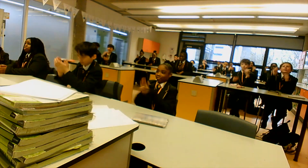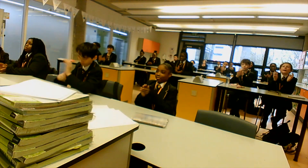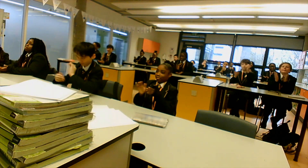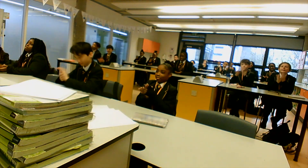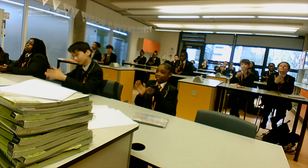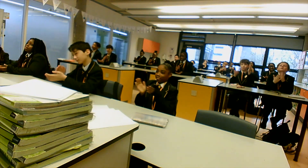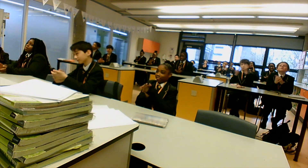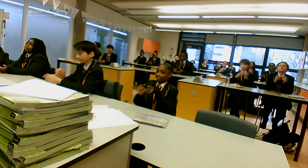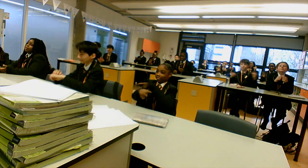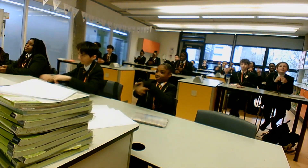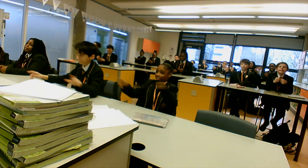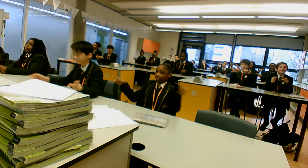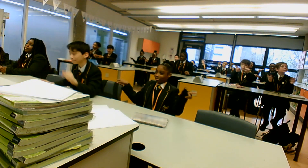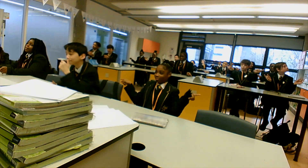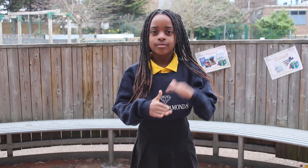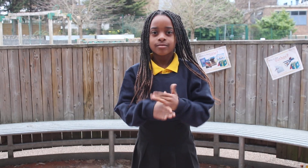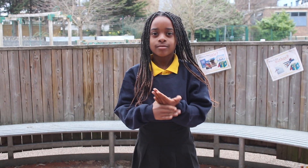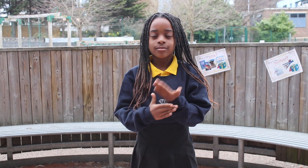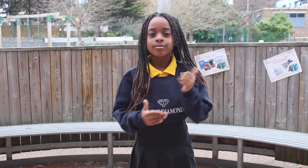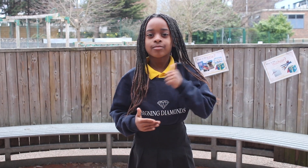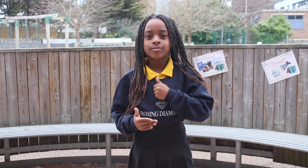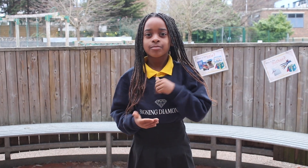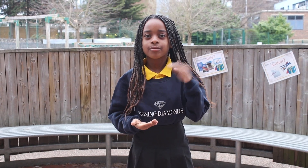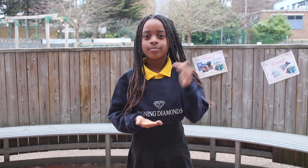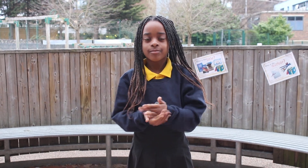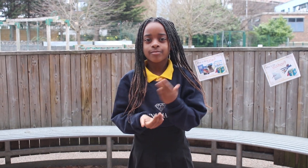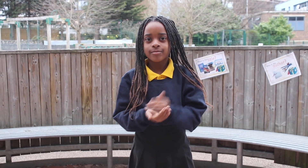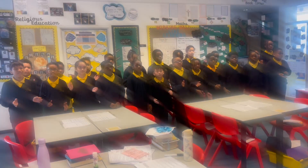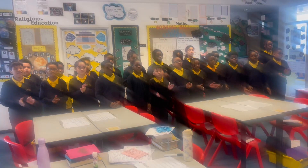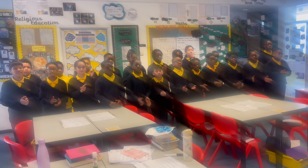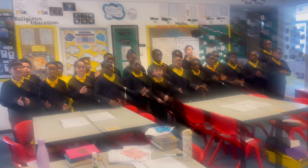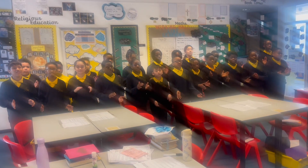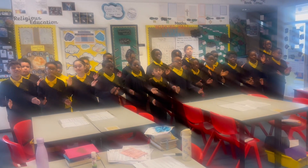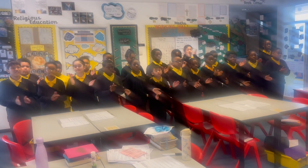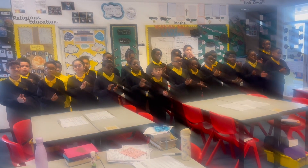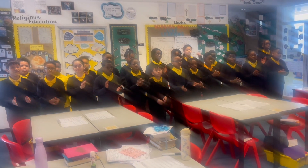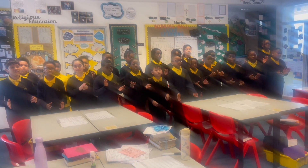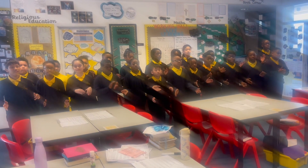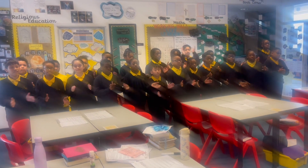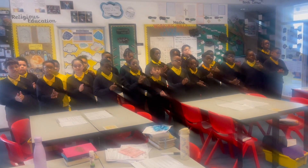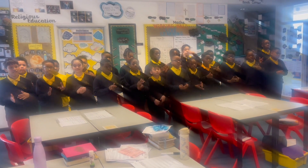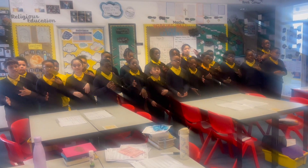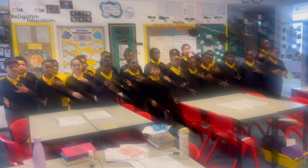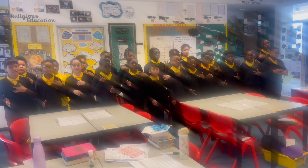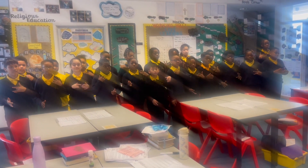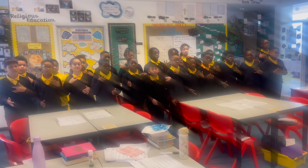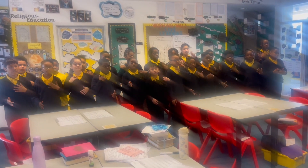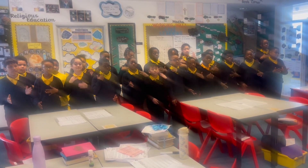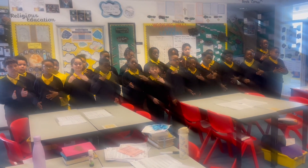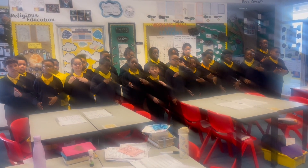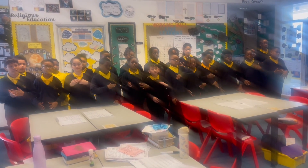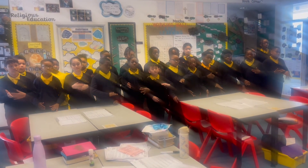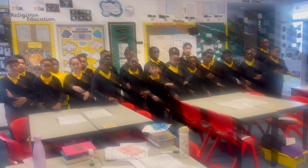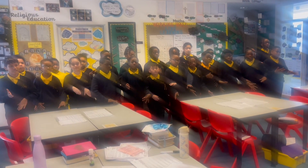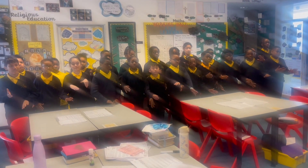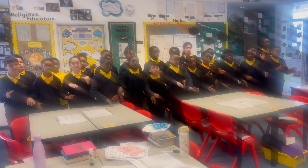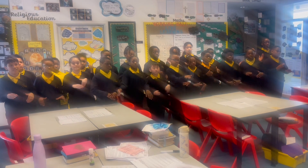what happiness gave to you. Because I'm happy. Clap along to me if you feel like that's what you want to do.